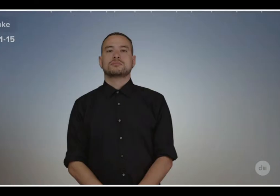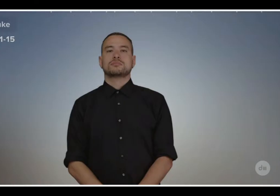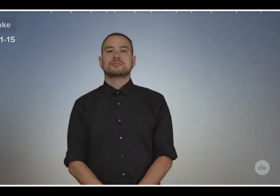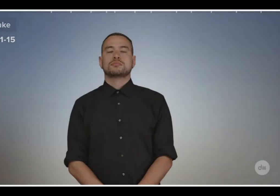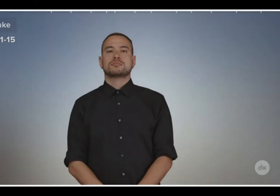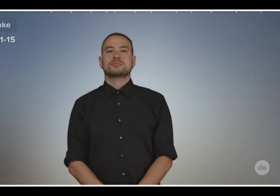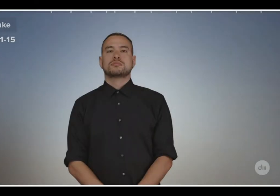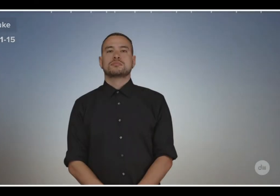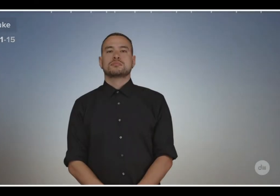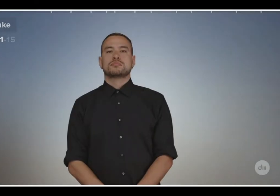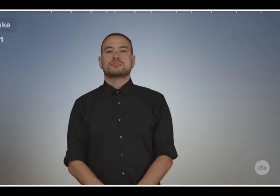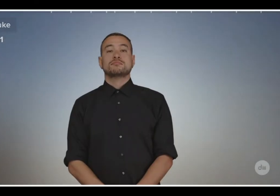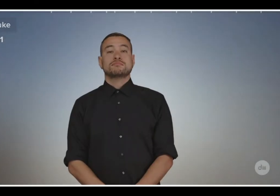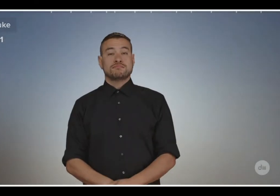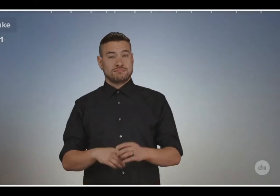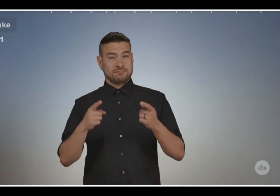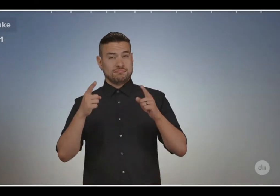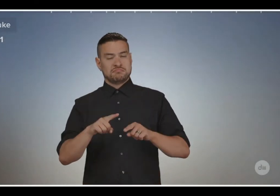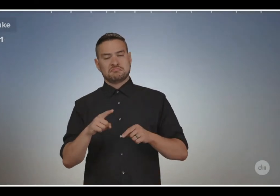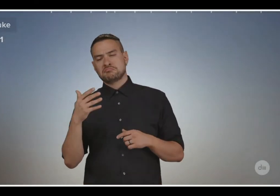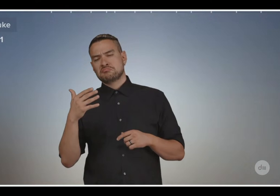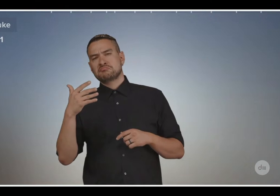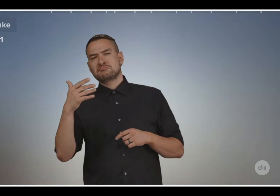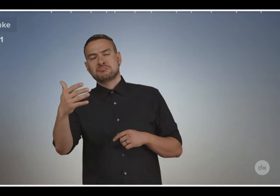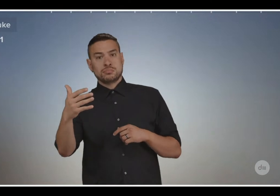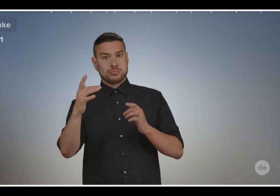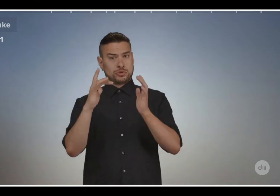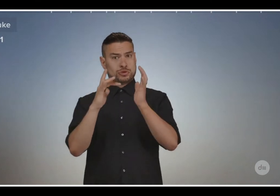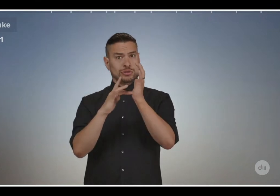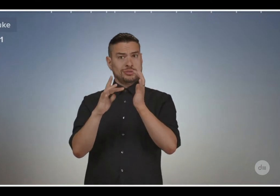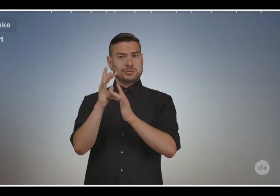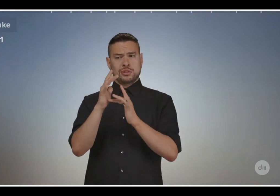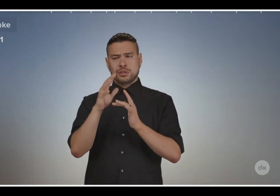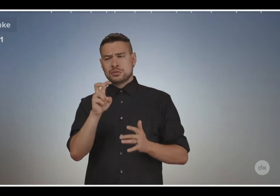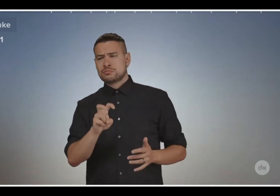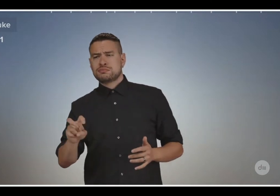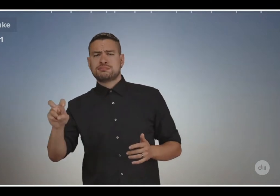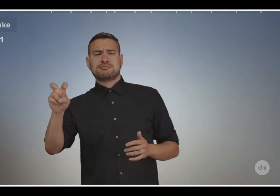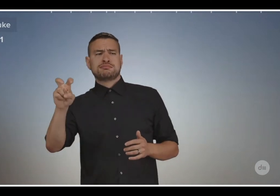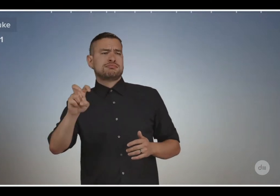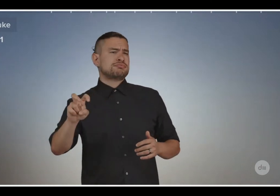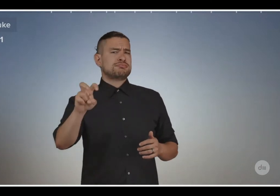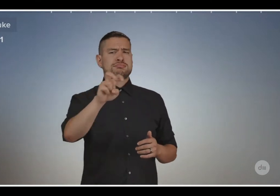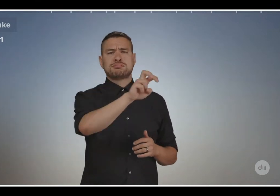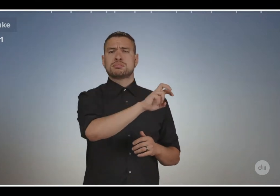From from Luke